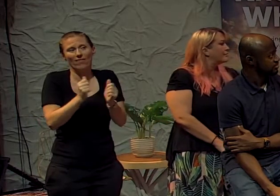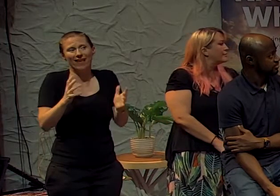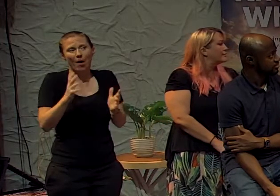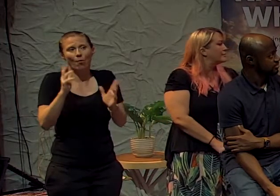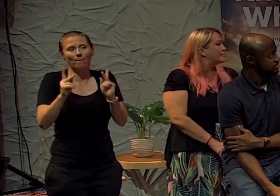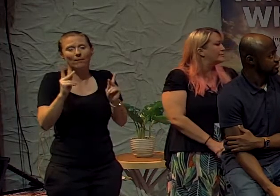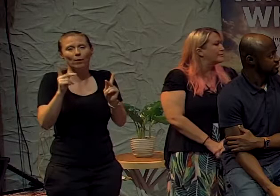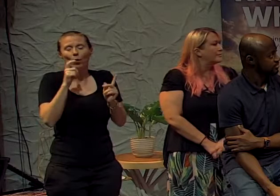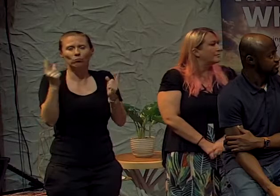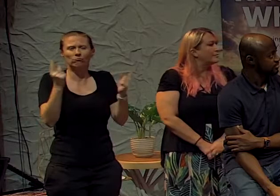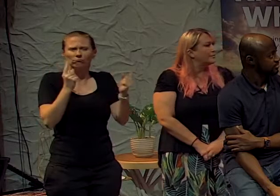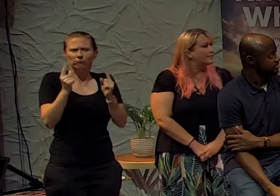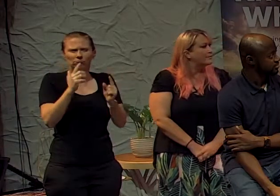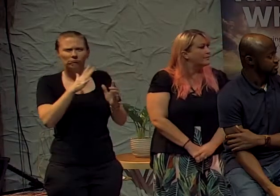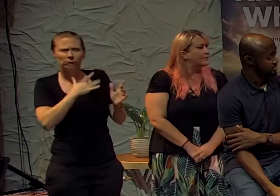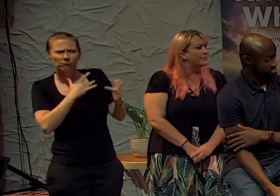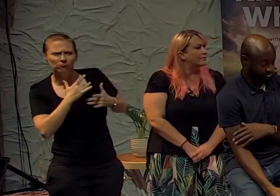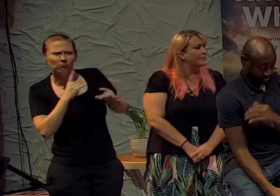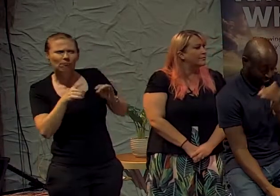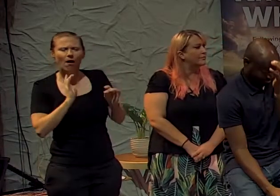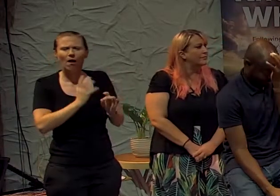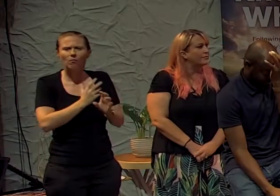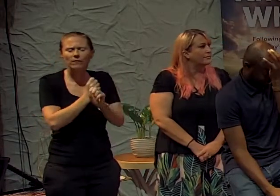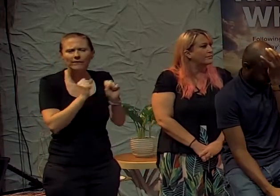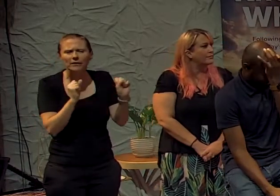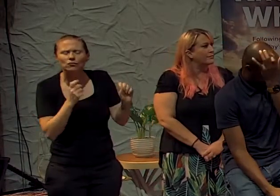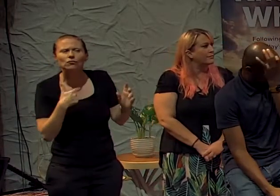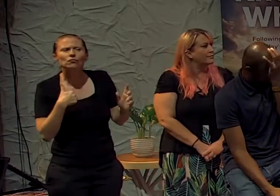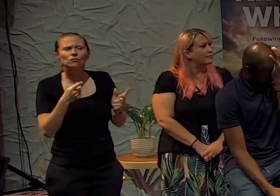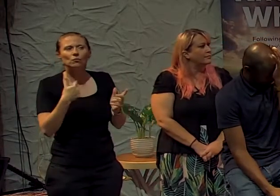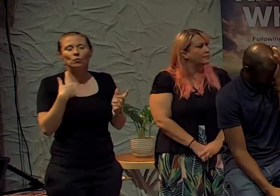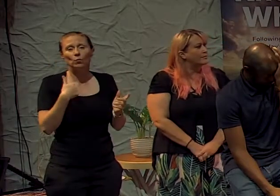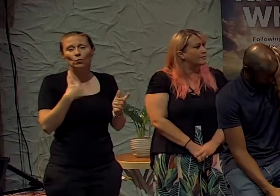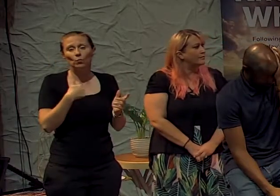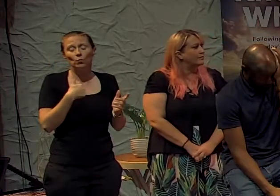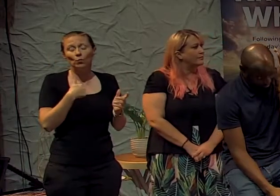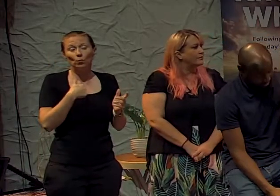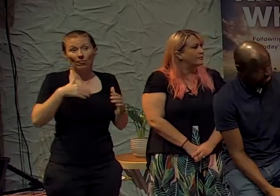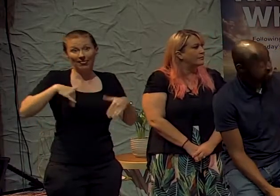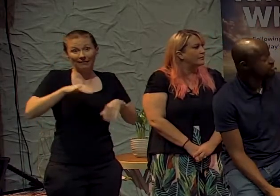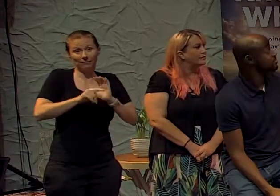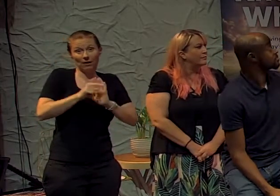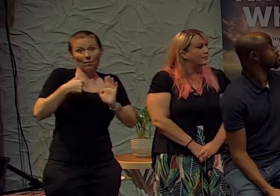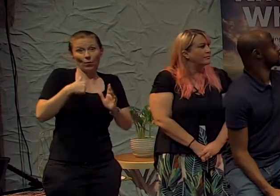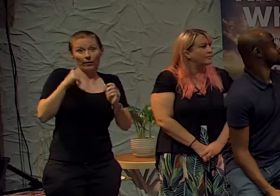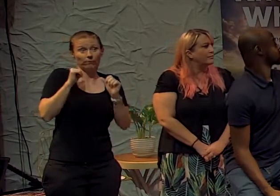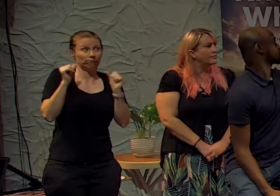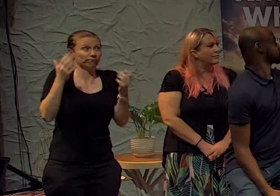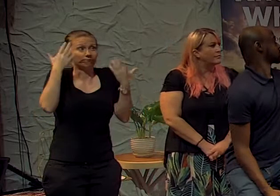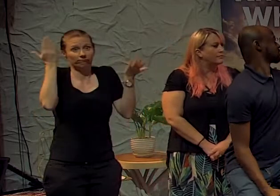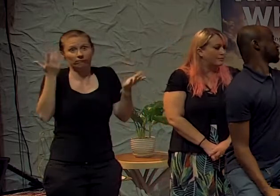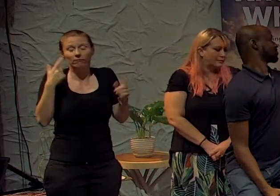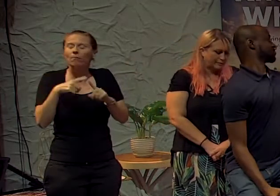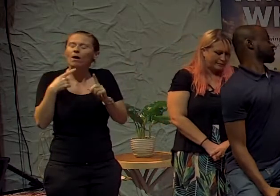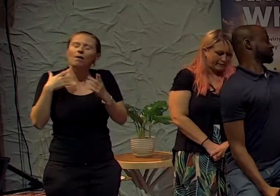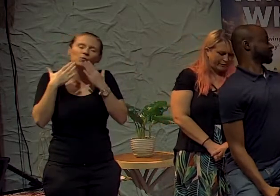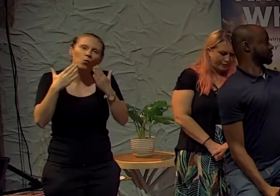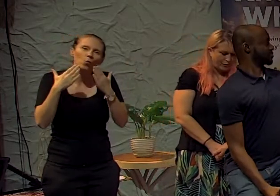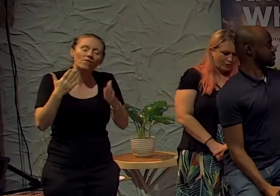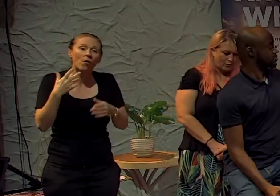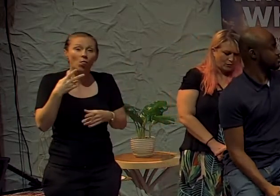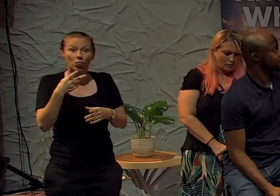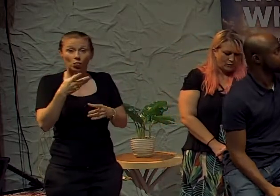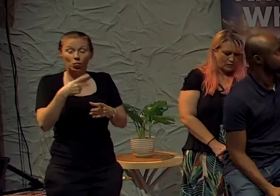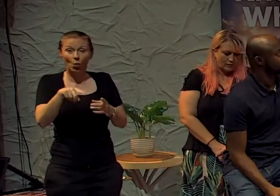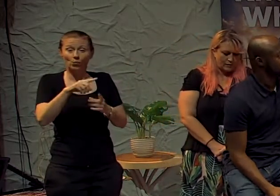people that were concerned about our salvation, even when we weren't. And so I'm eternally grateful for those folks. It's led to friendships that